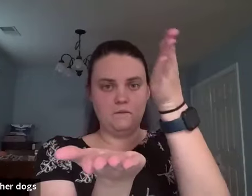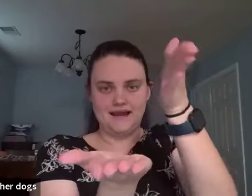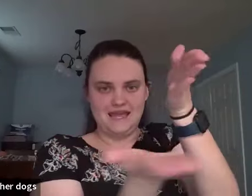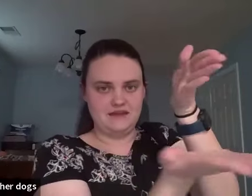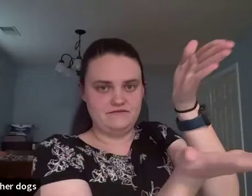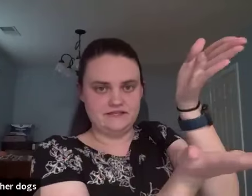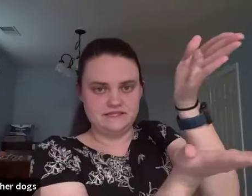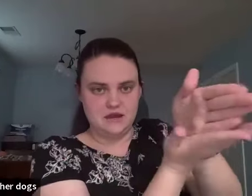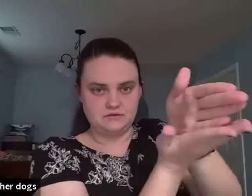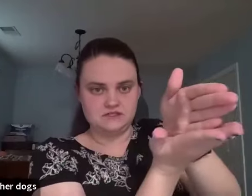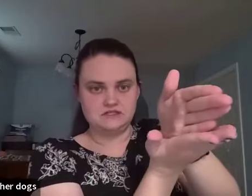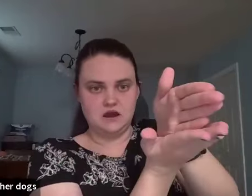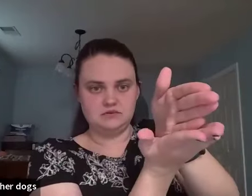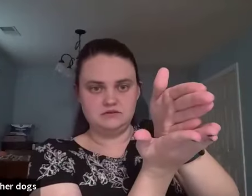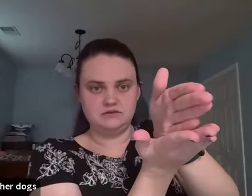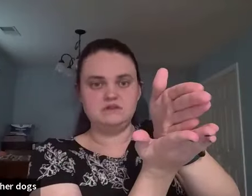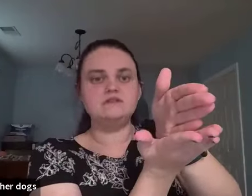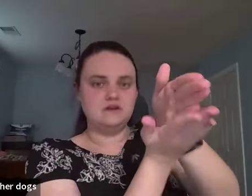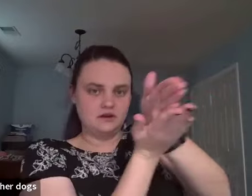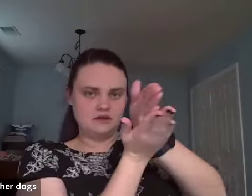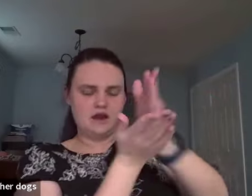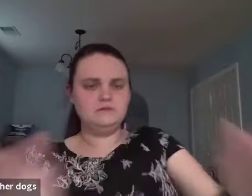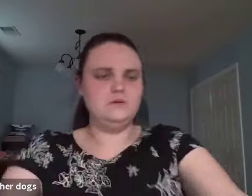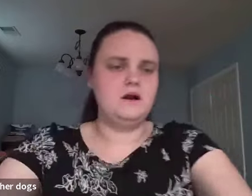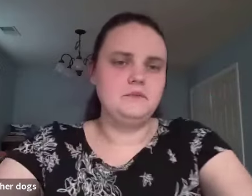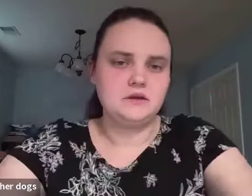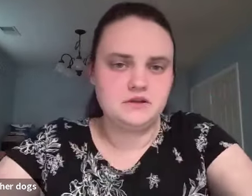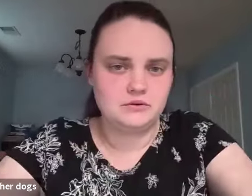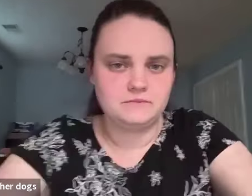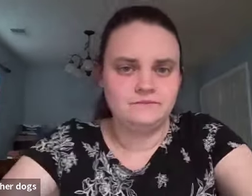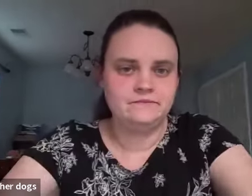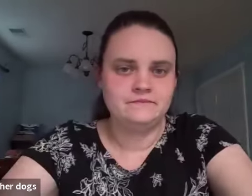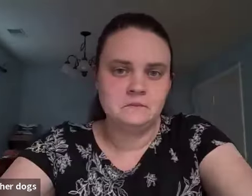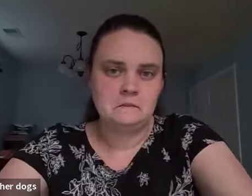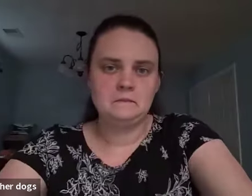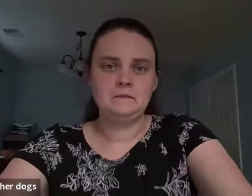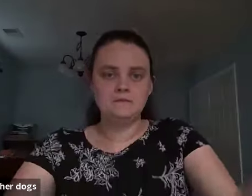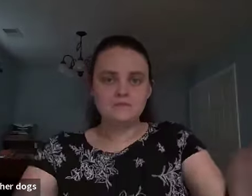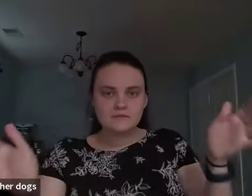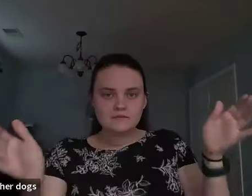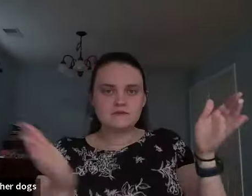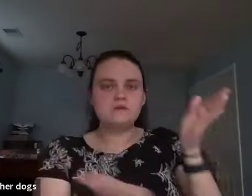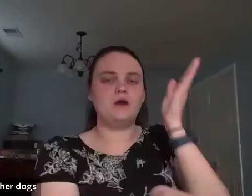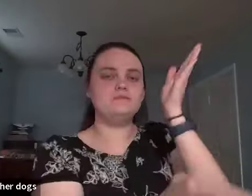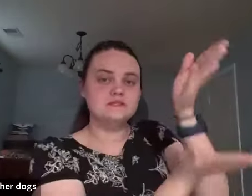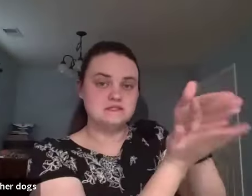out, my hand faces out. Stop. There you go. Yeah, I don't know why my computer. Hold on. There we go.